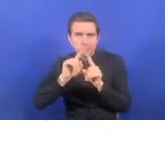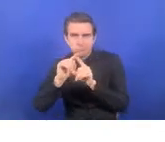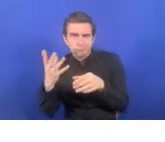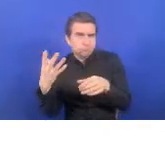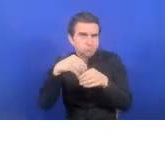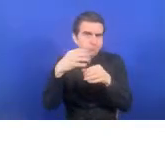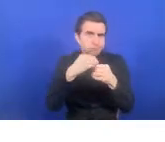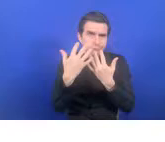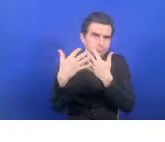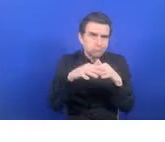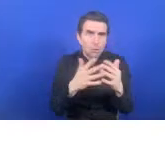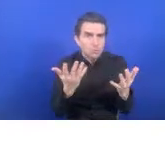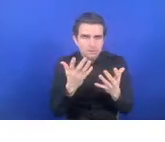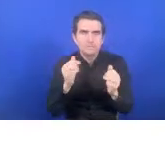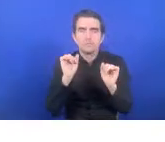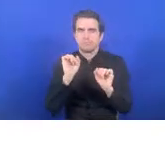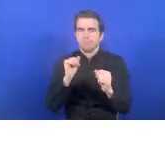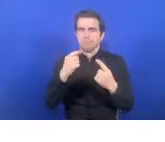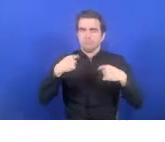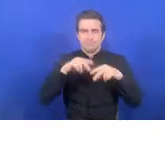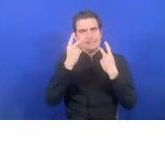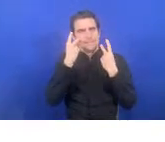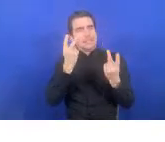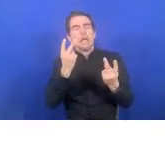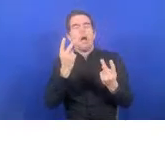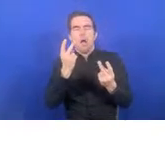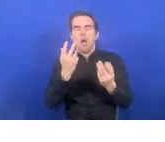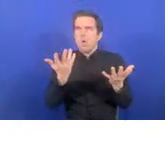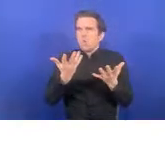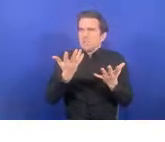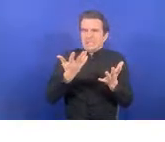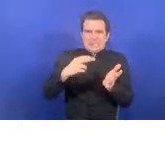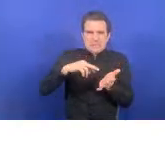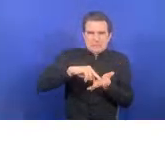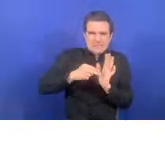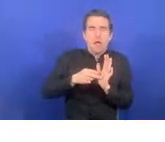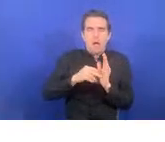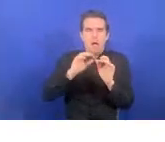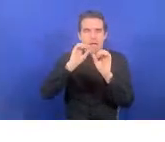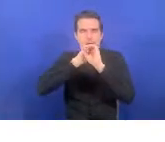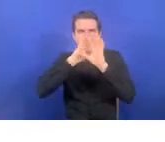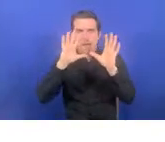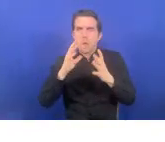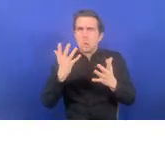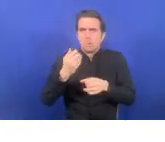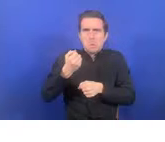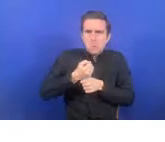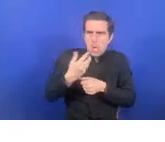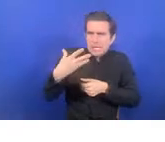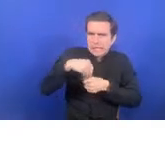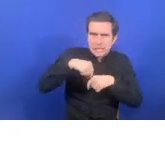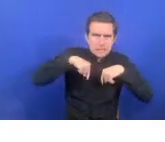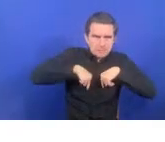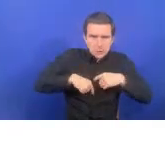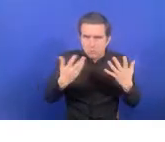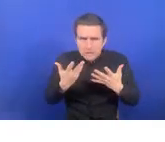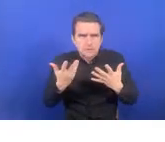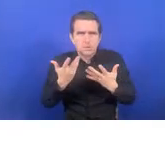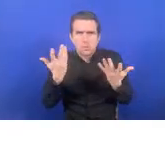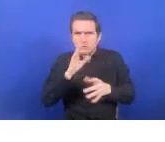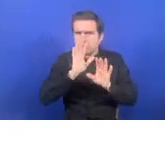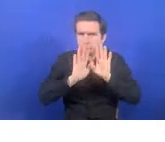the way that women are represented within the ministry? We also had some examples of initiatives